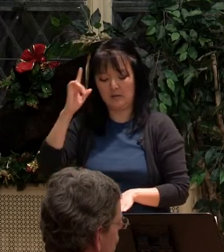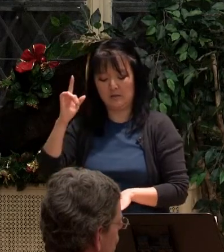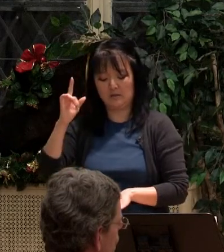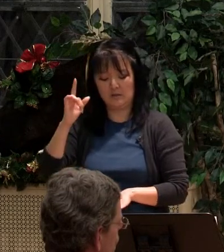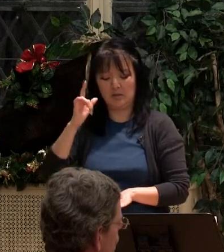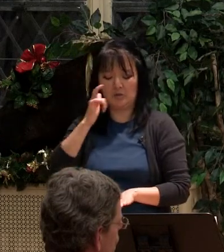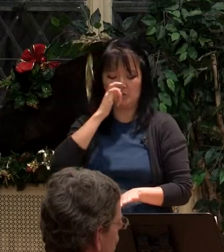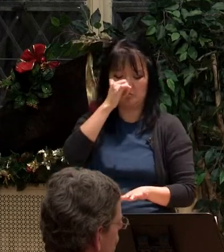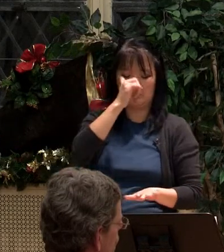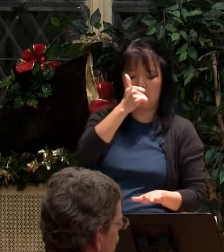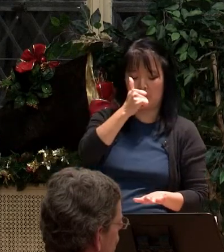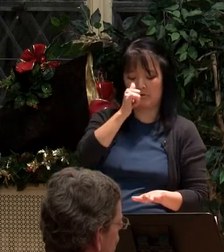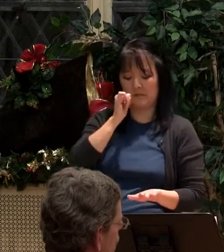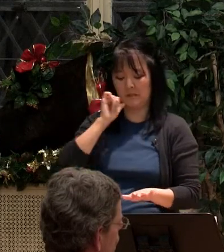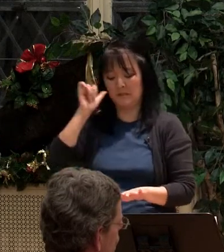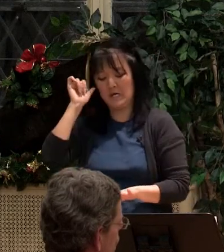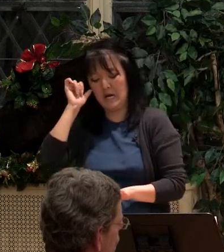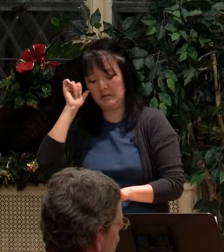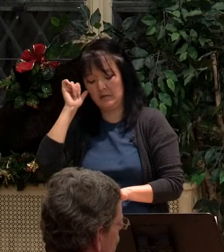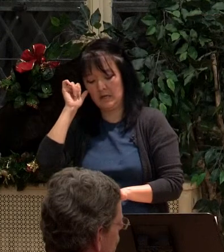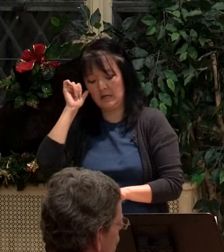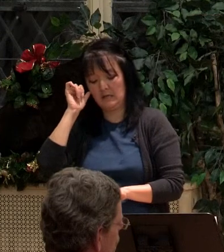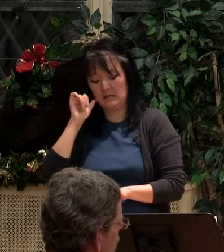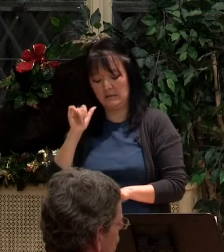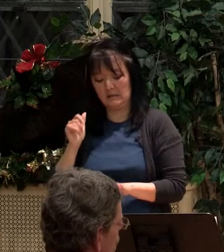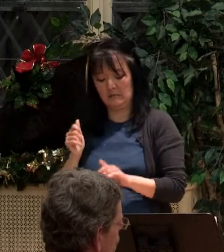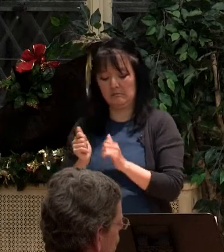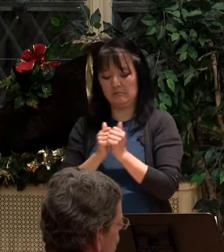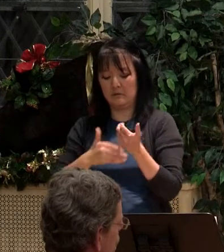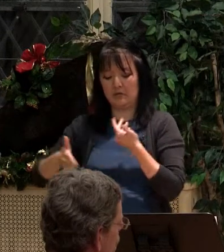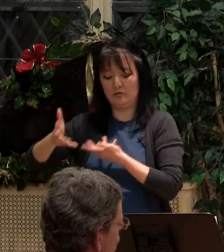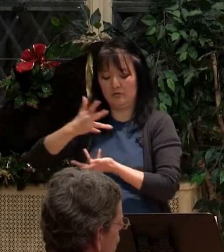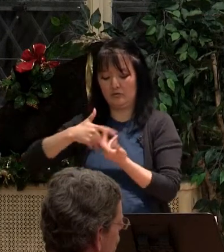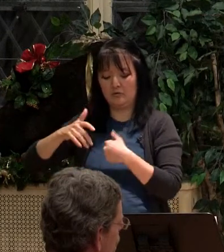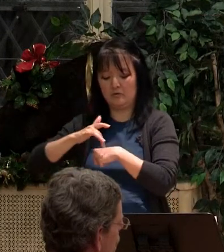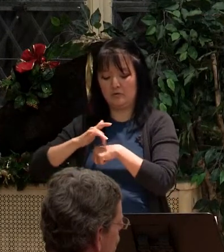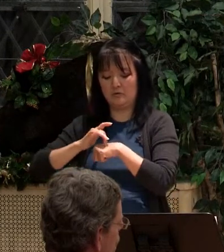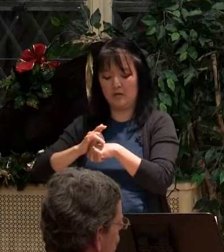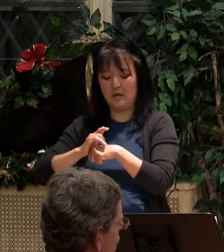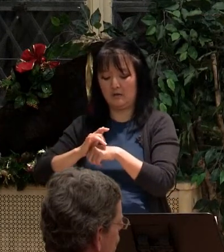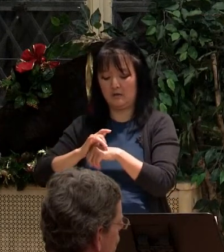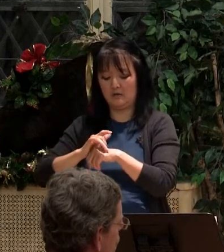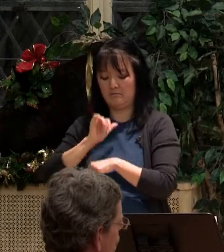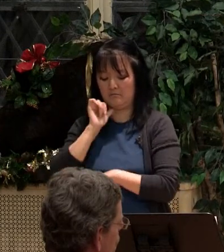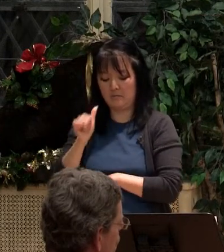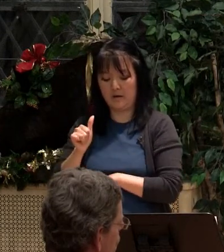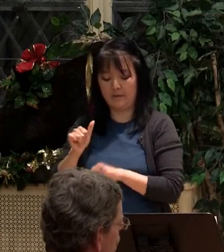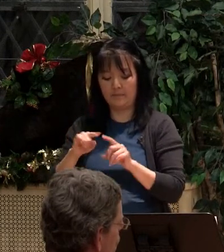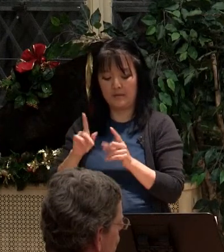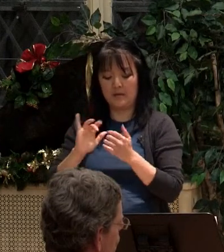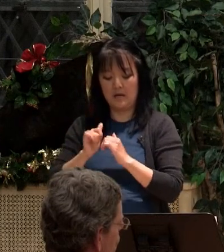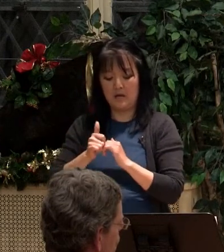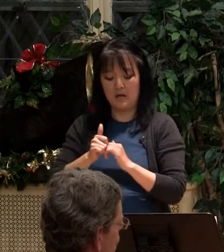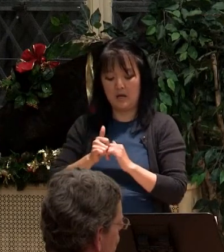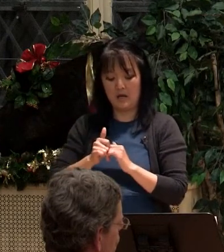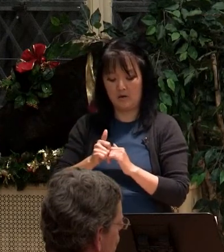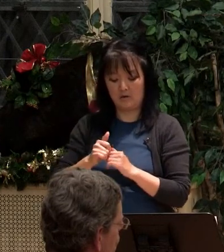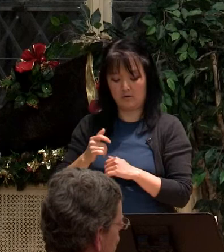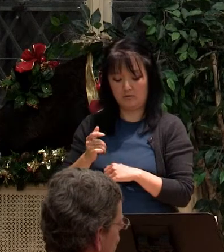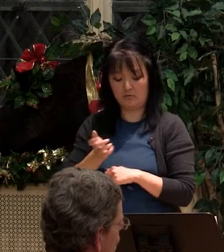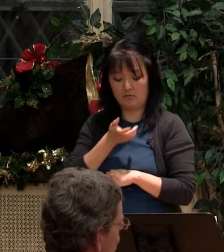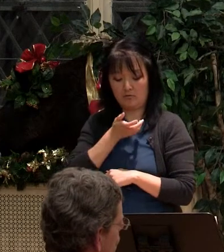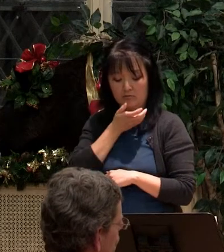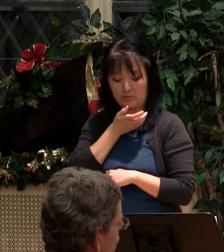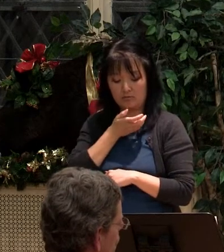or yesterdays not spent together, but of how grass,